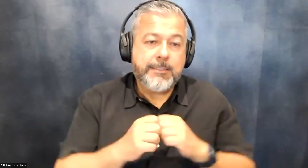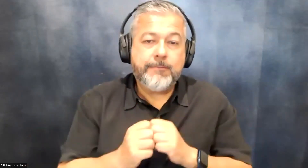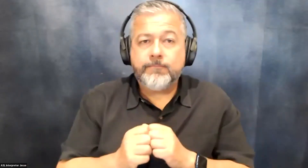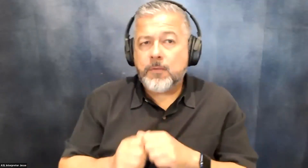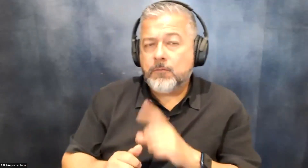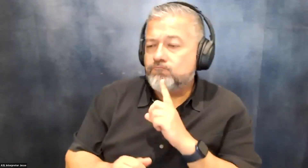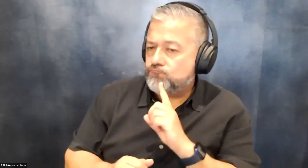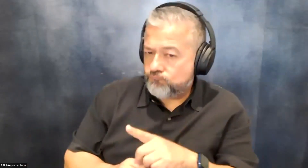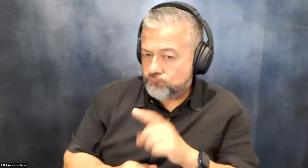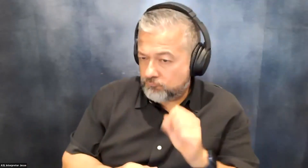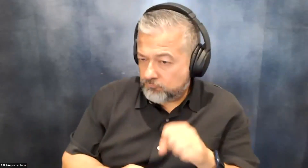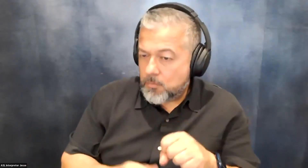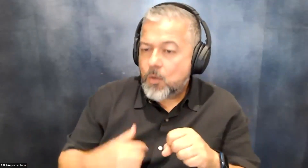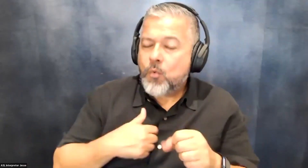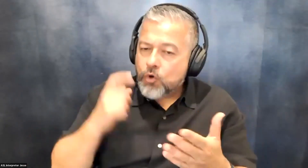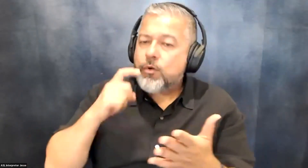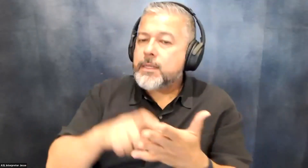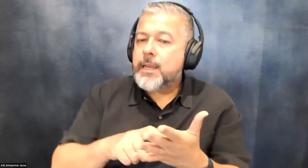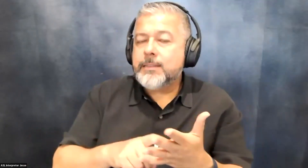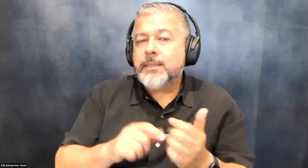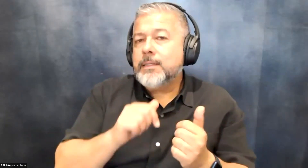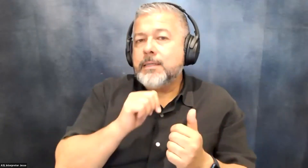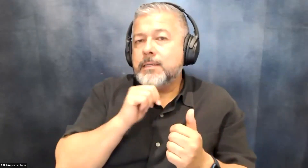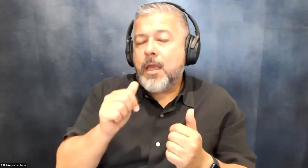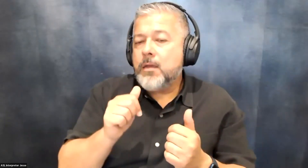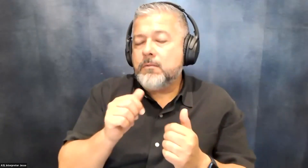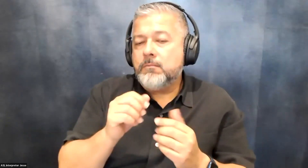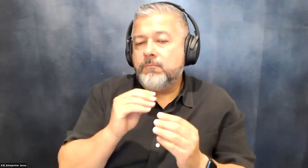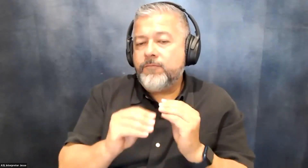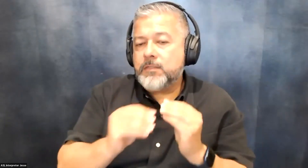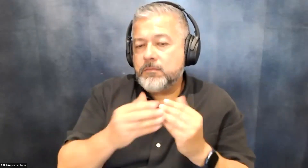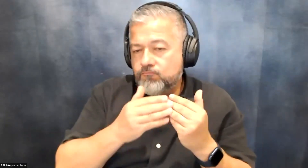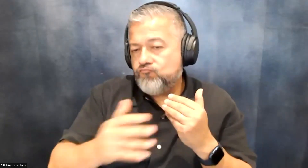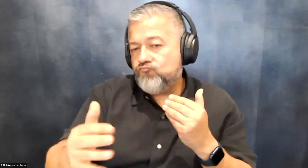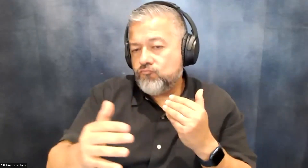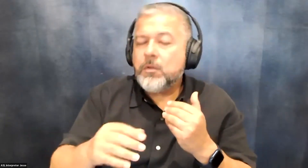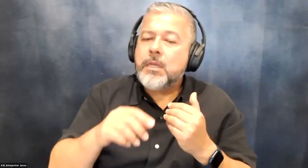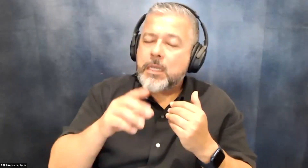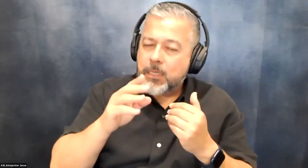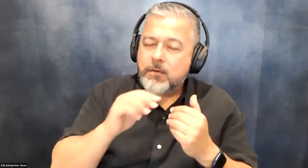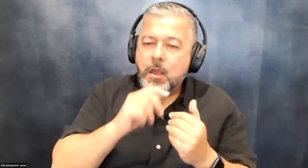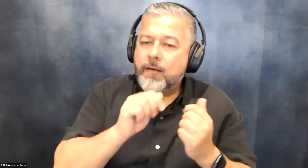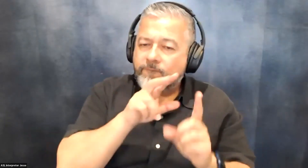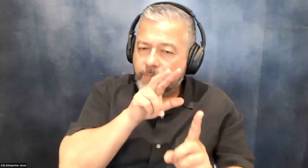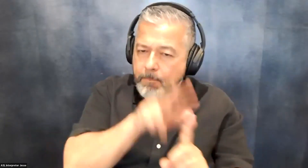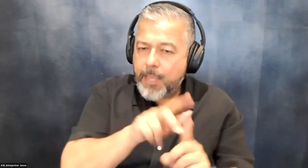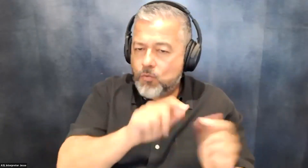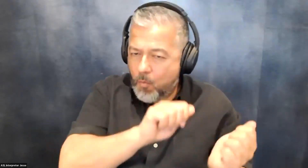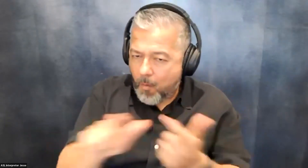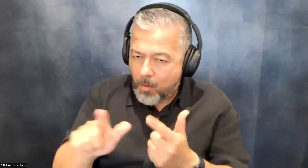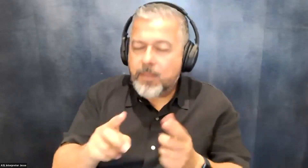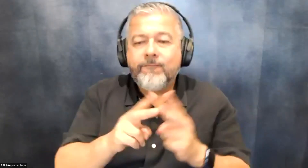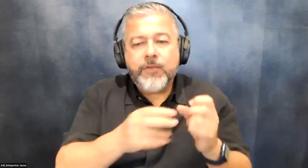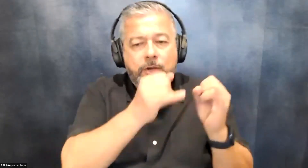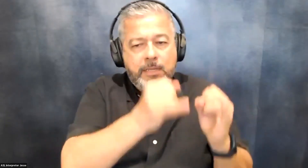absolutely. And we certainly would recognize that it's not going to be for every client, right? So it's going to be individualized. So certainly keep that in mind